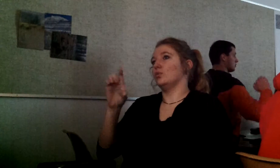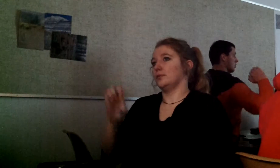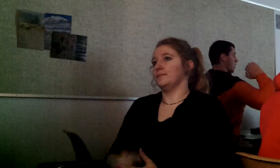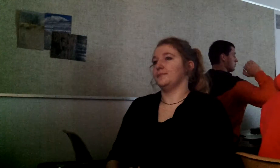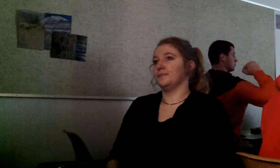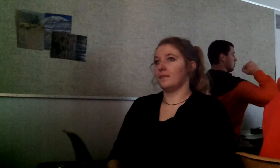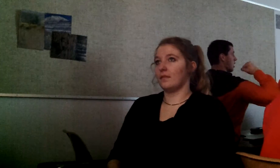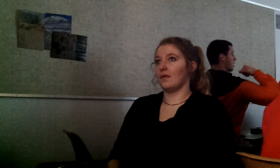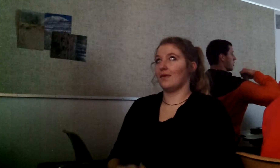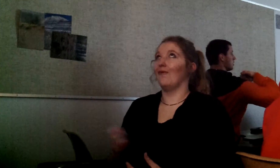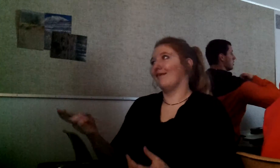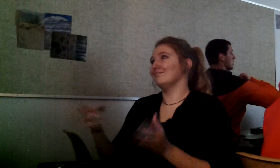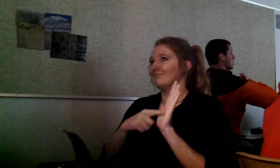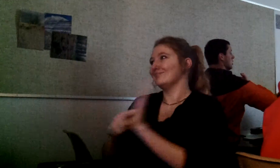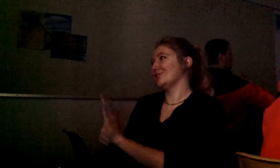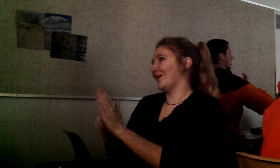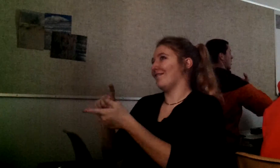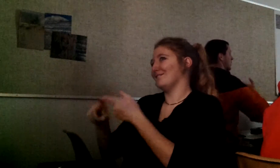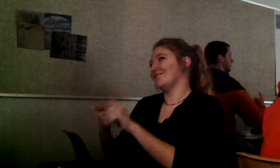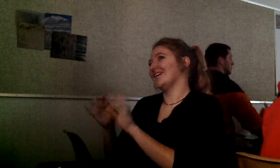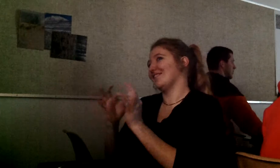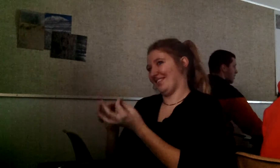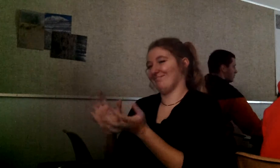Or show them to your friends and family.